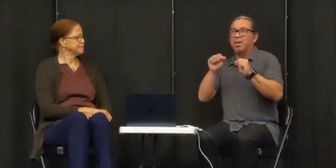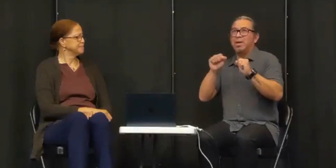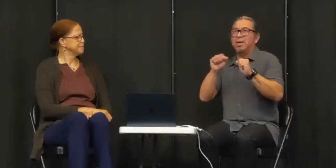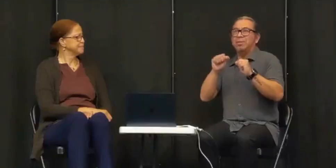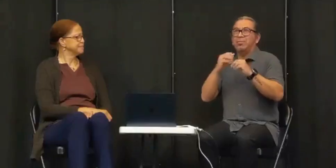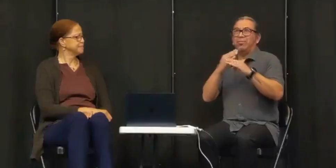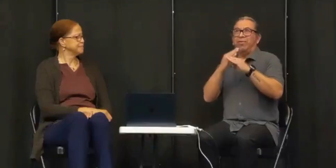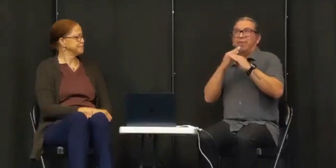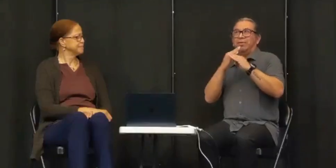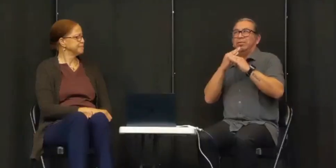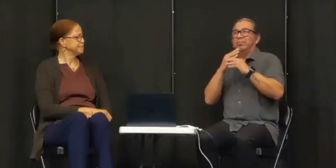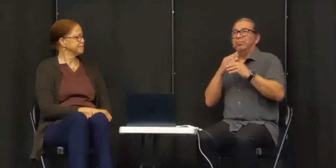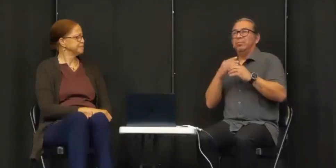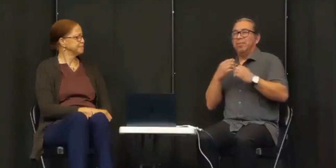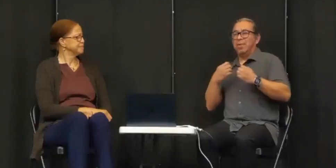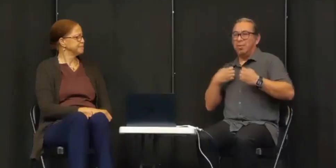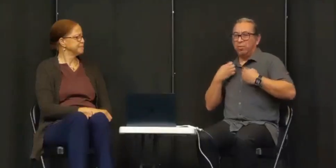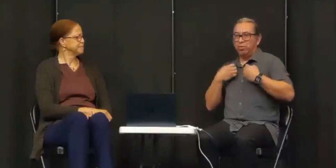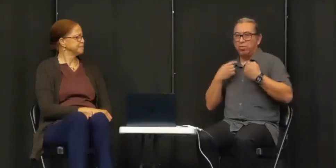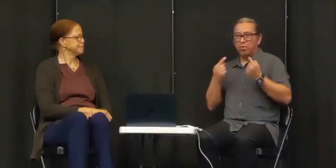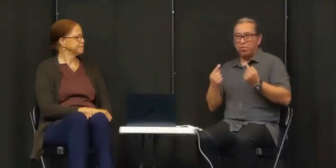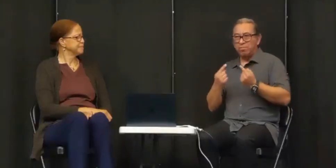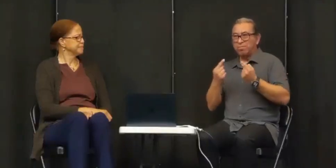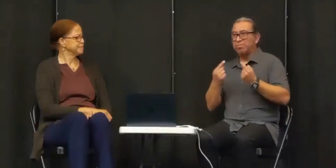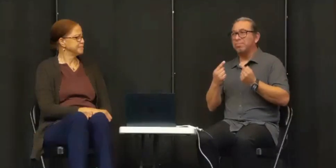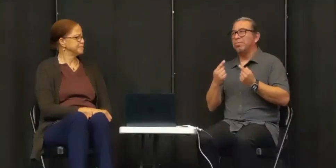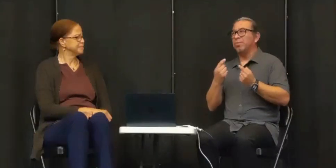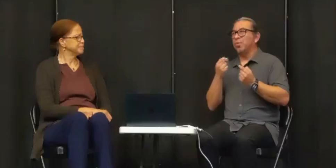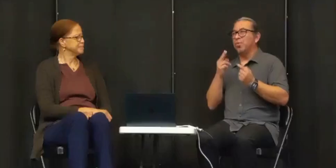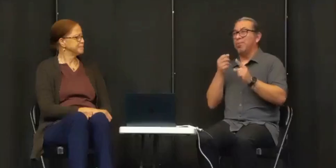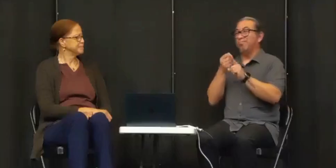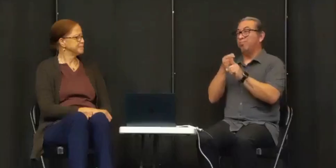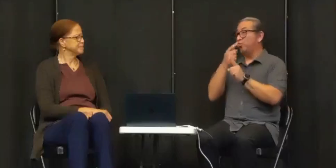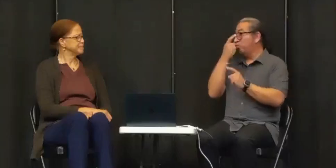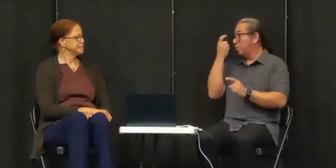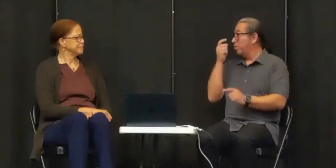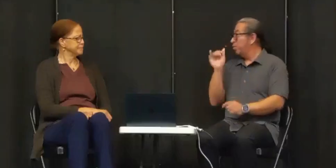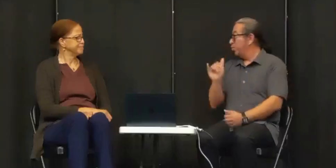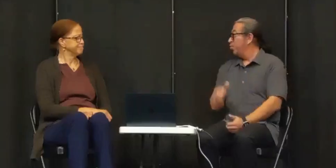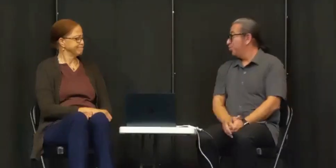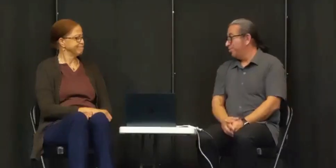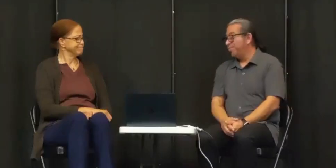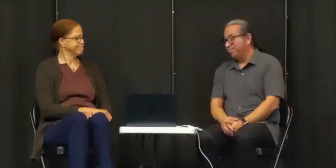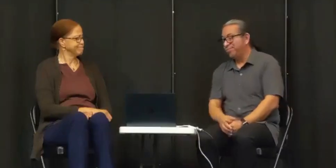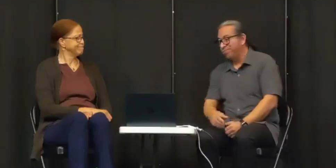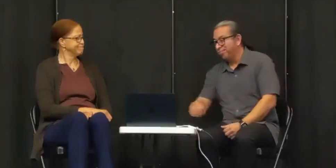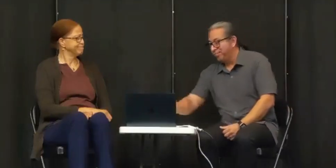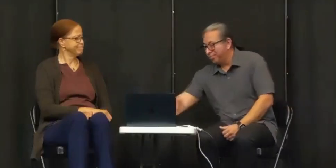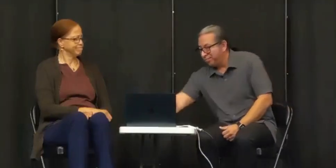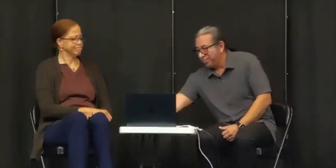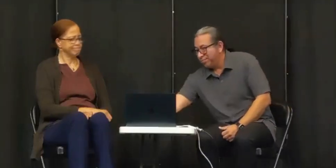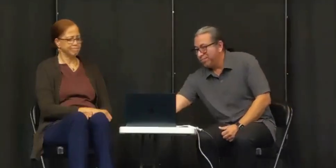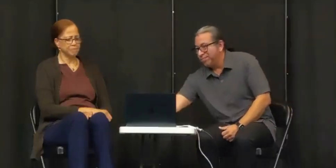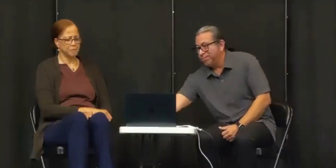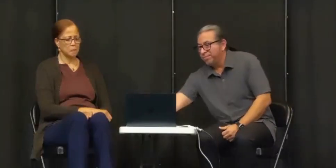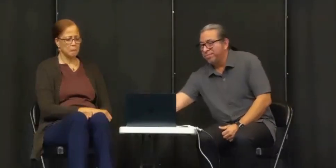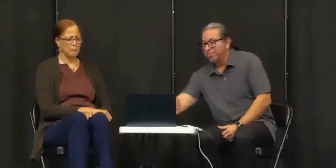When we become more aware, we can protect ourselves, protect our emotional harm from the impacts of